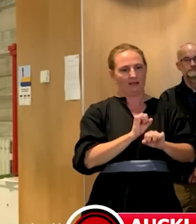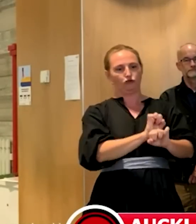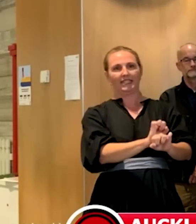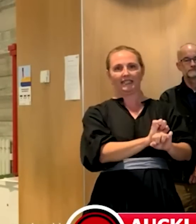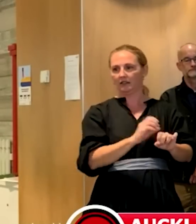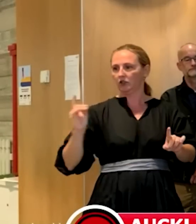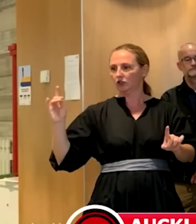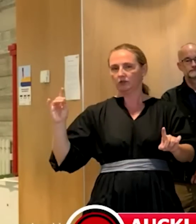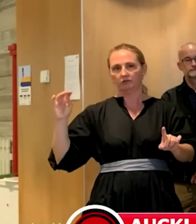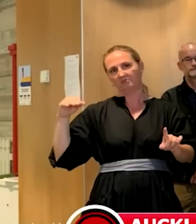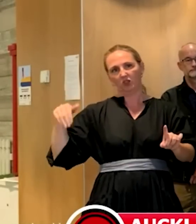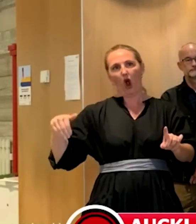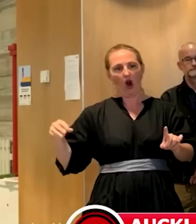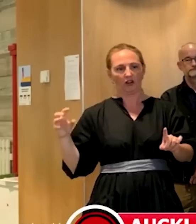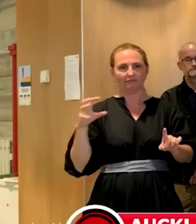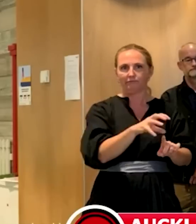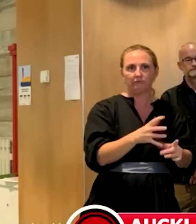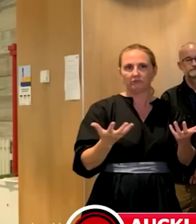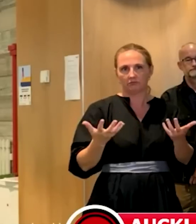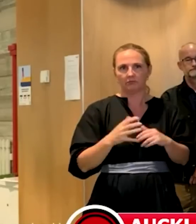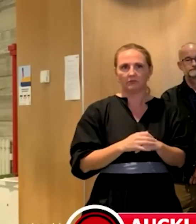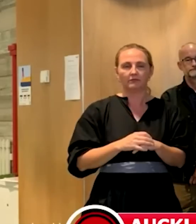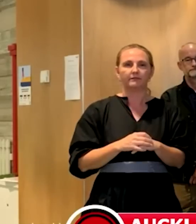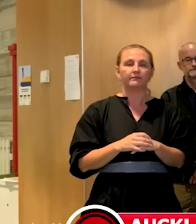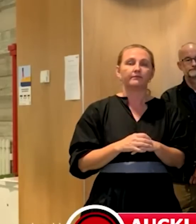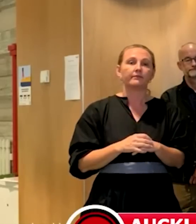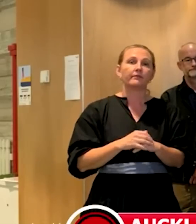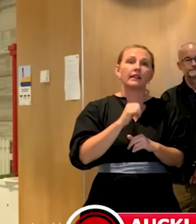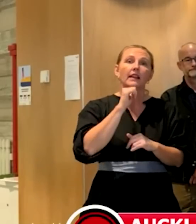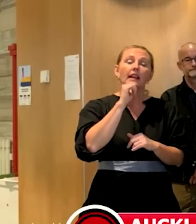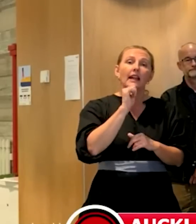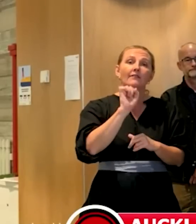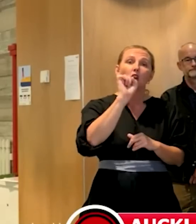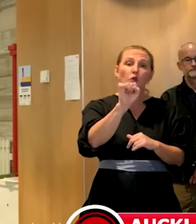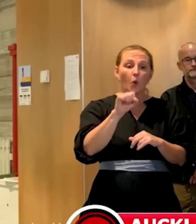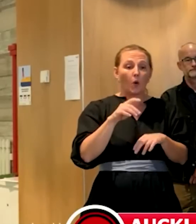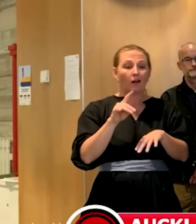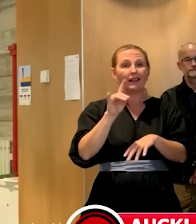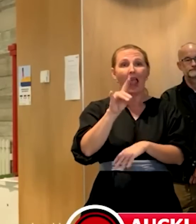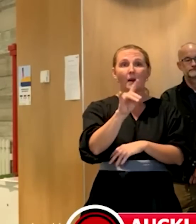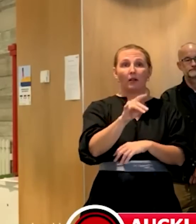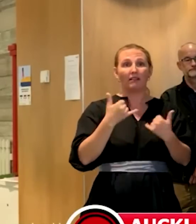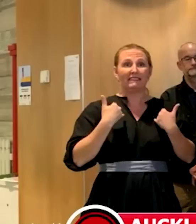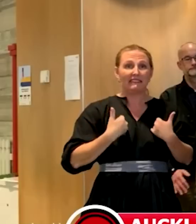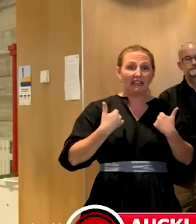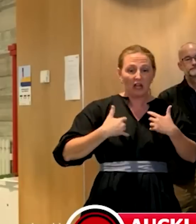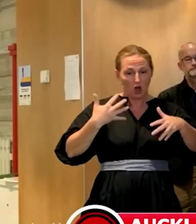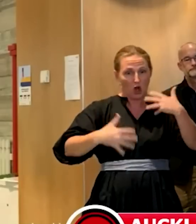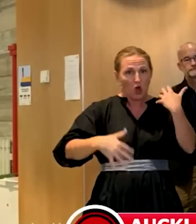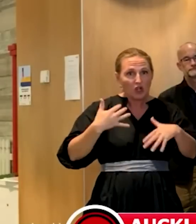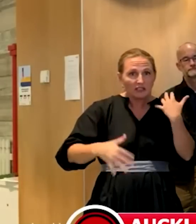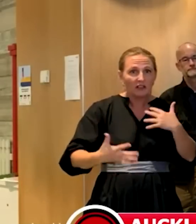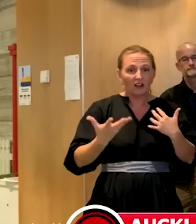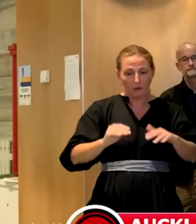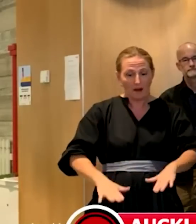other animals and from being injured or injuring someone else. If your animal has been injured as a result of the flood, of